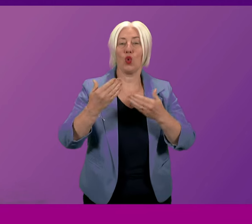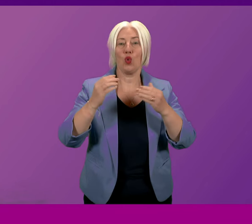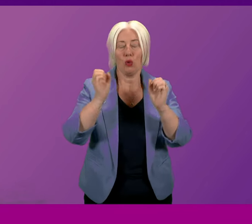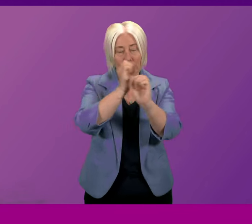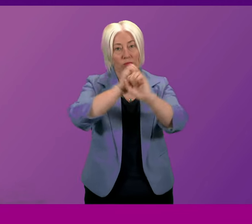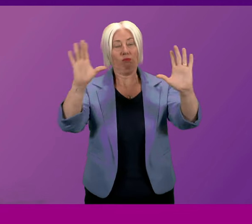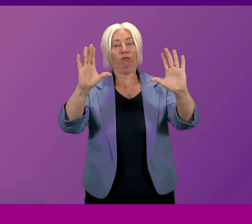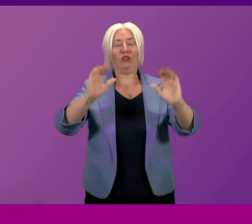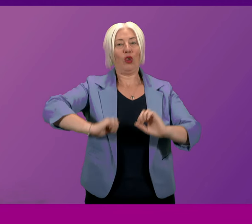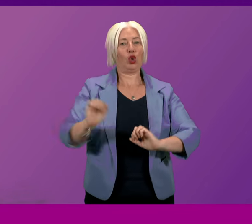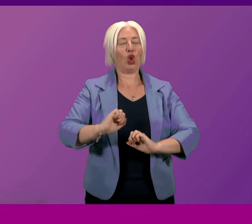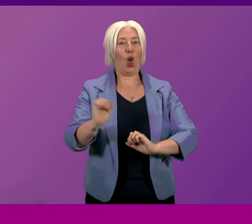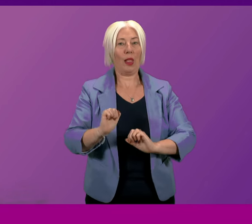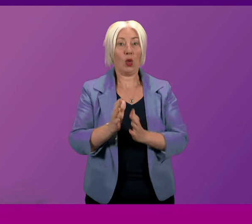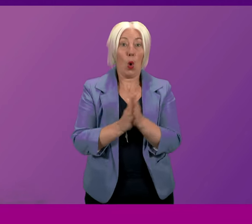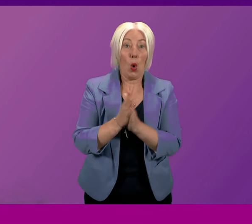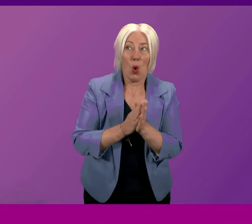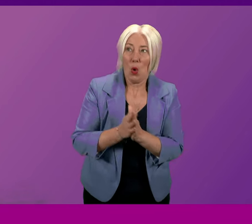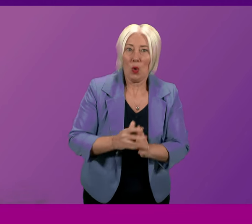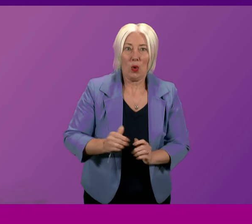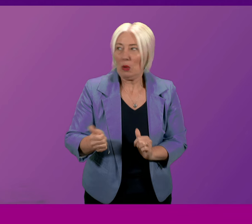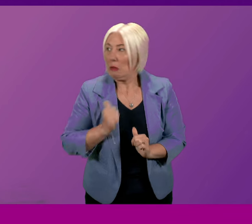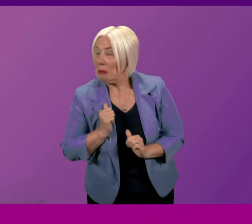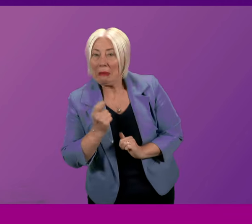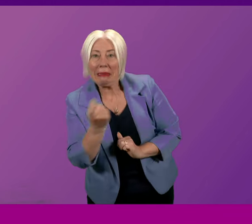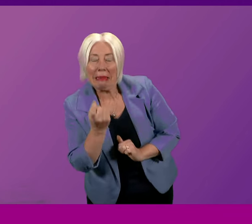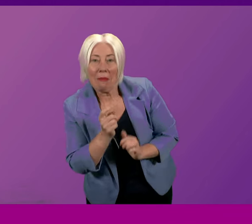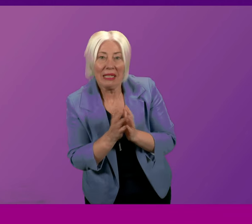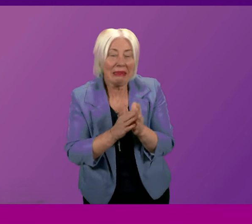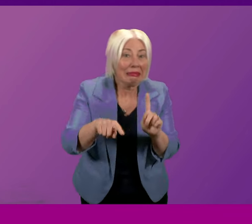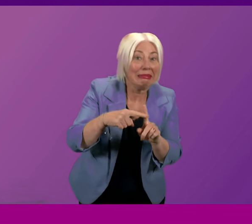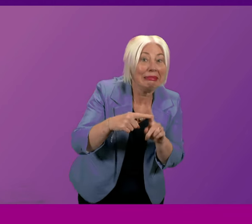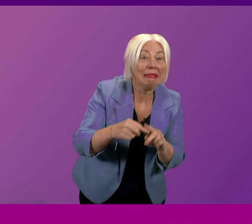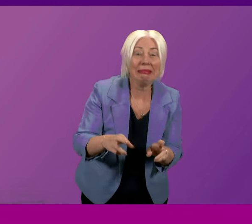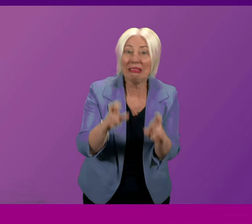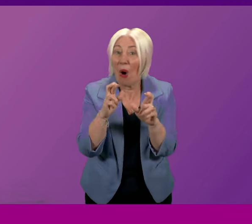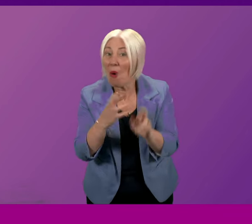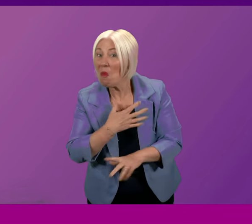Scotland, one filled with anticipation, optimism, and hope.